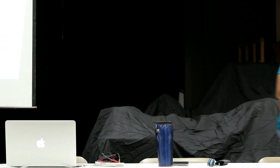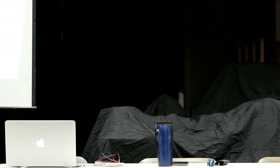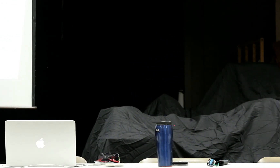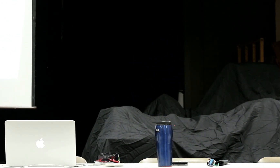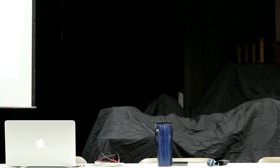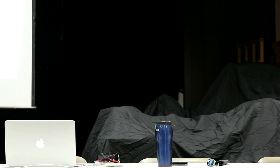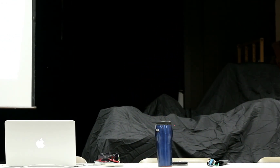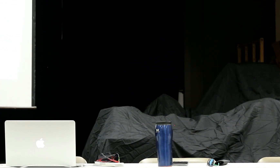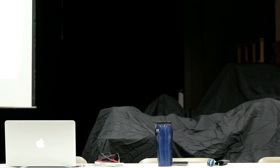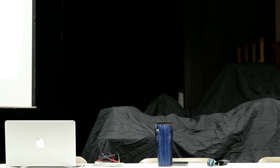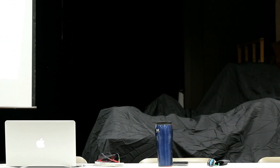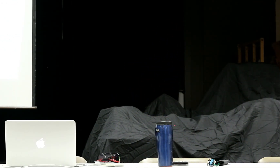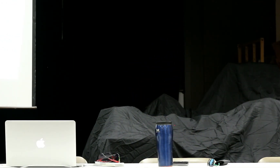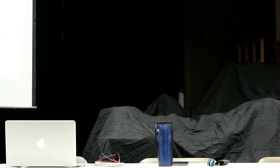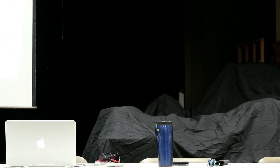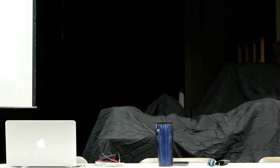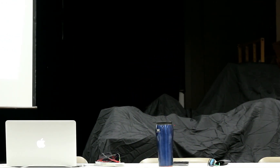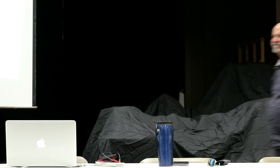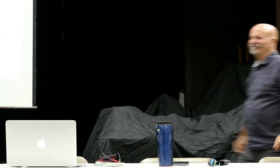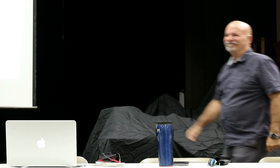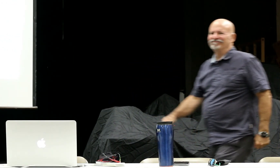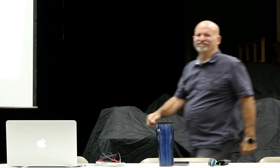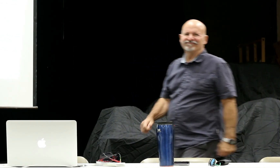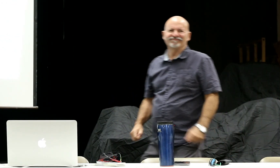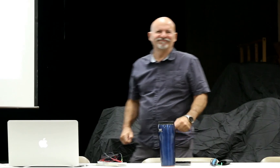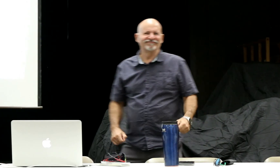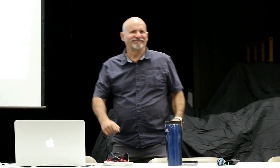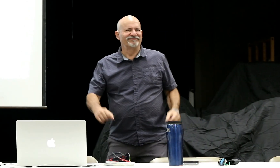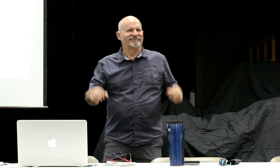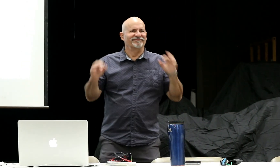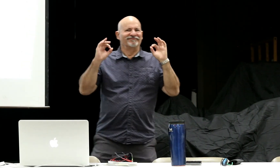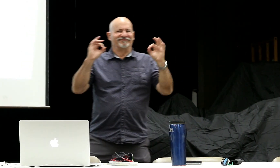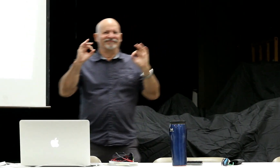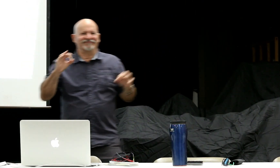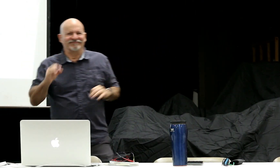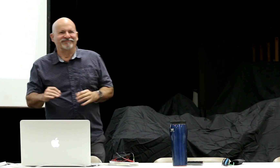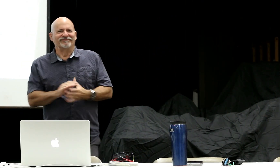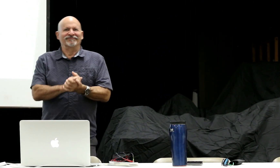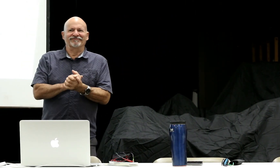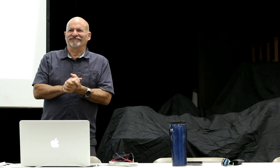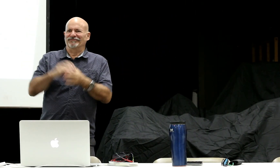afternoon. Any final comments? Lunch is provided.